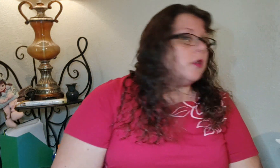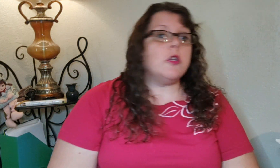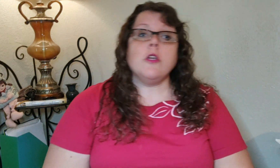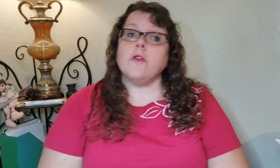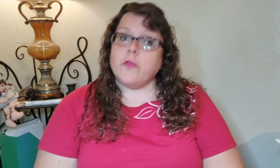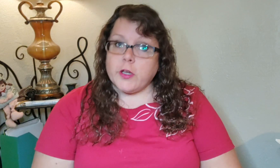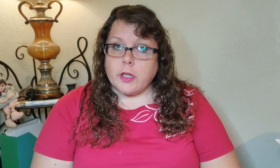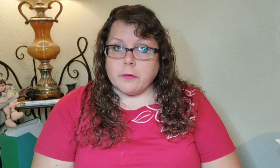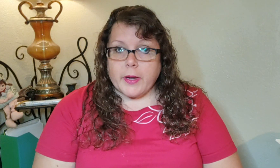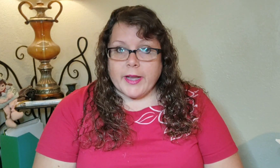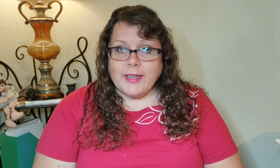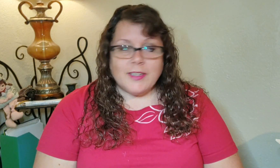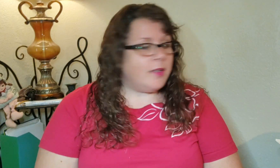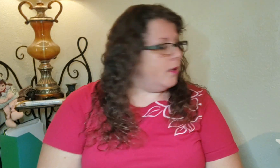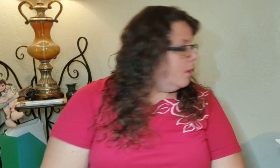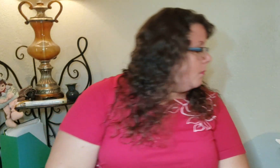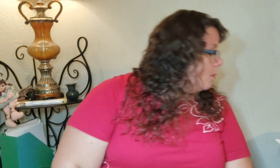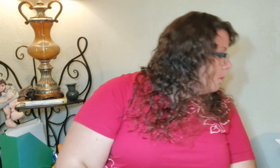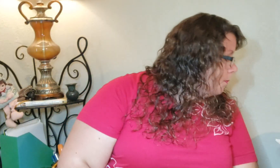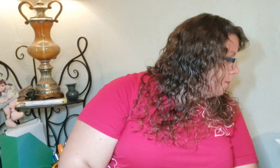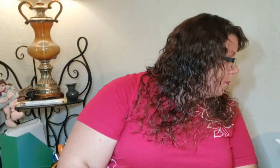Do you feel all right? Then